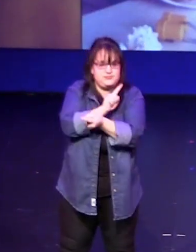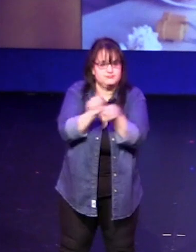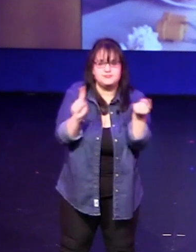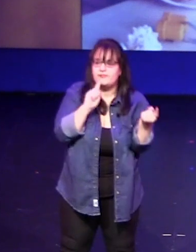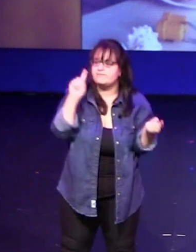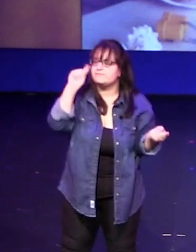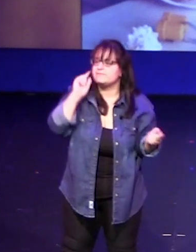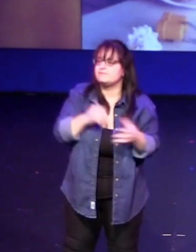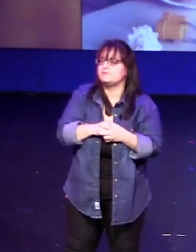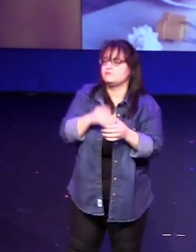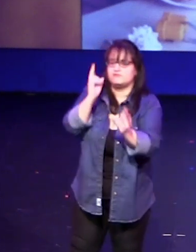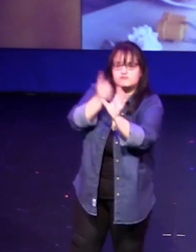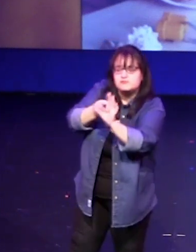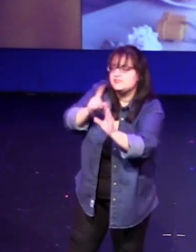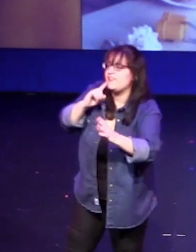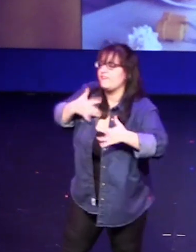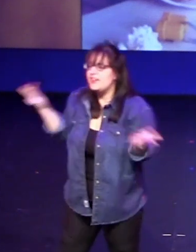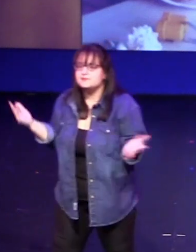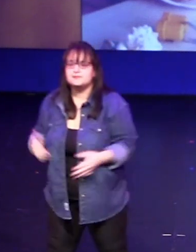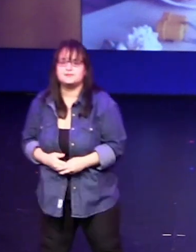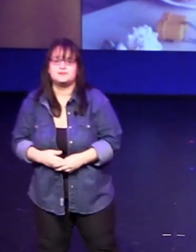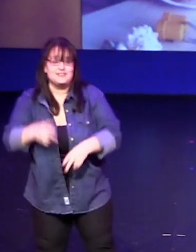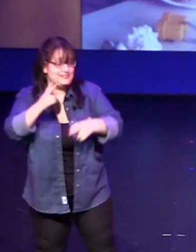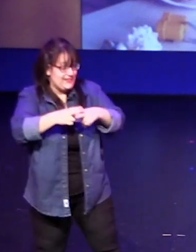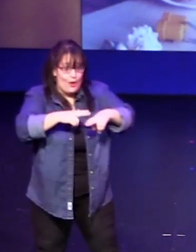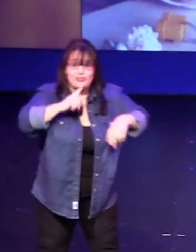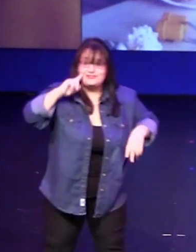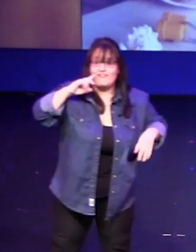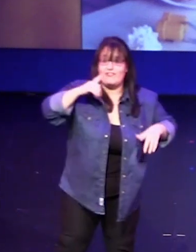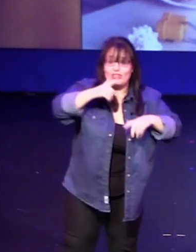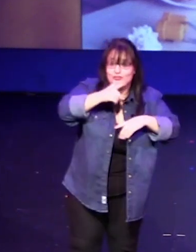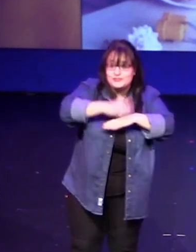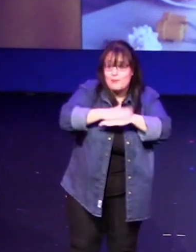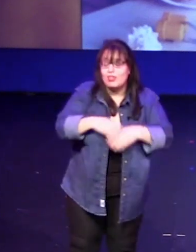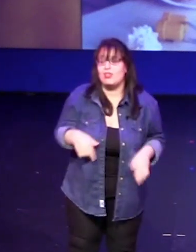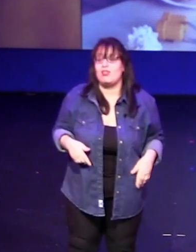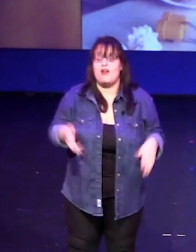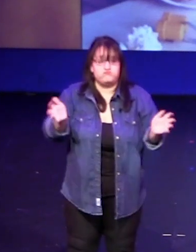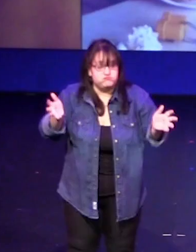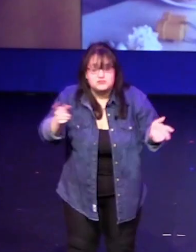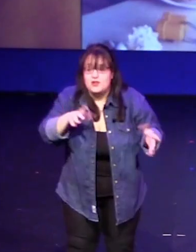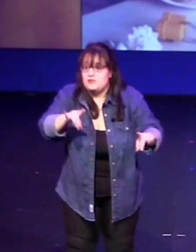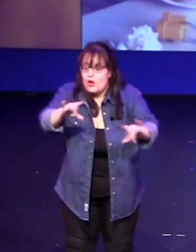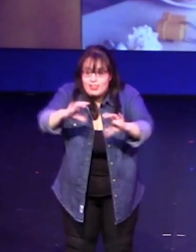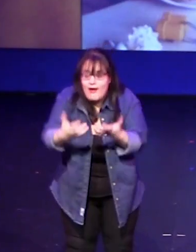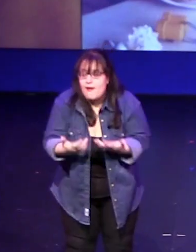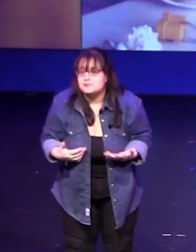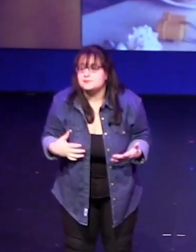For 4 years, I went to deaf events. I met deaf people. I interacted with